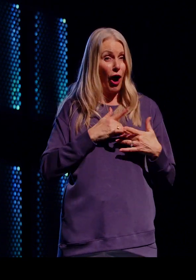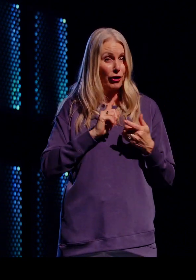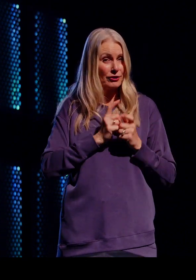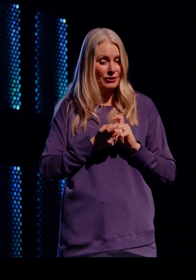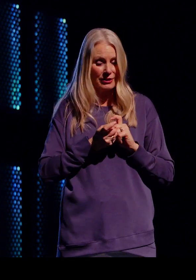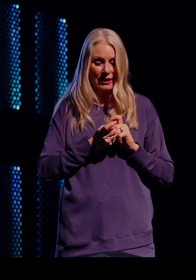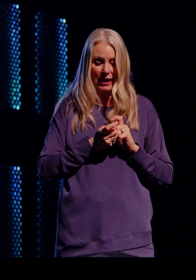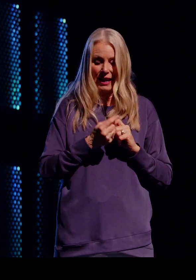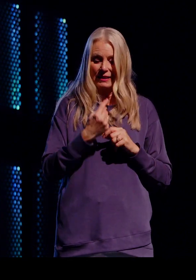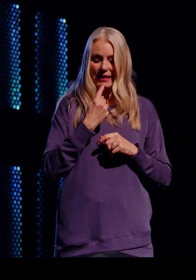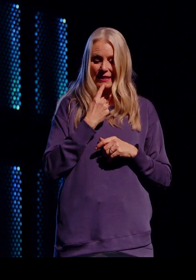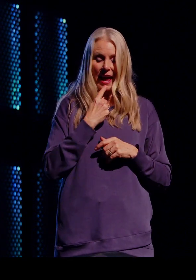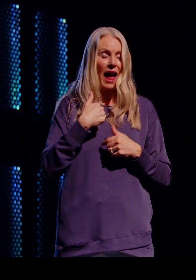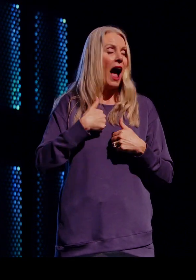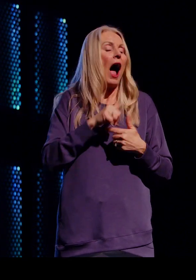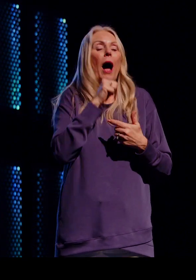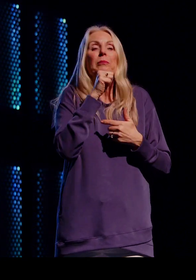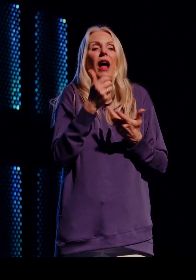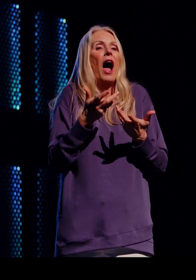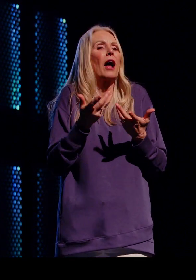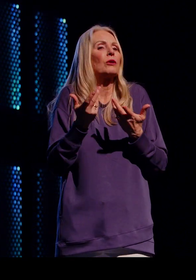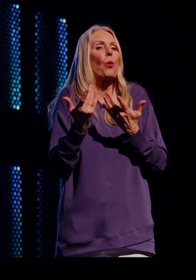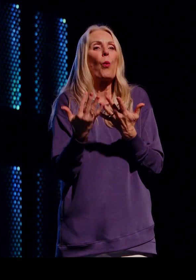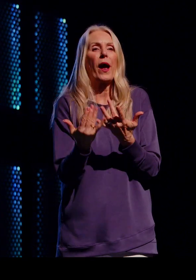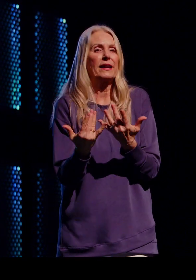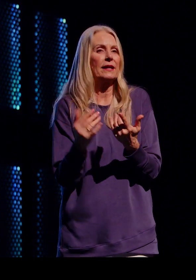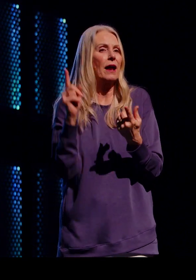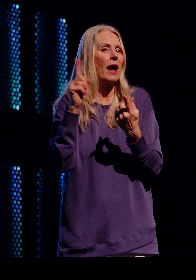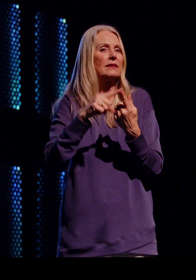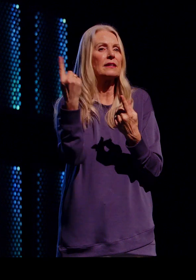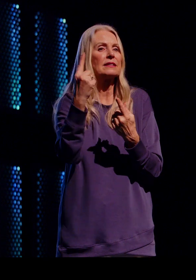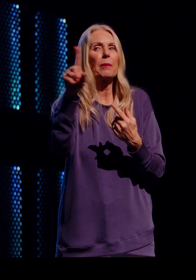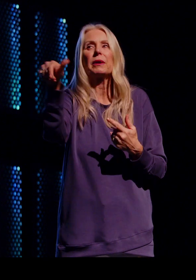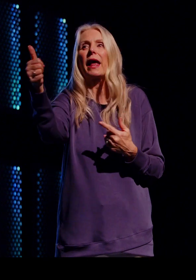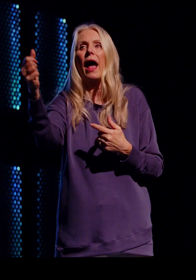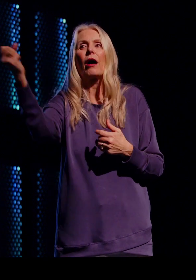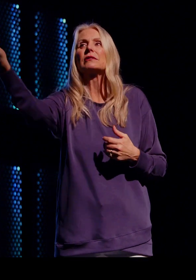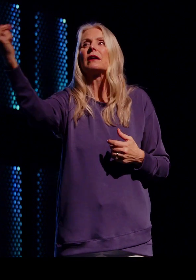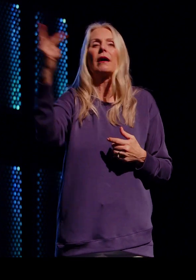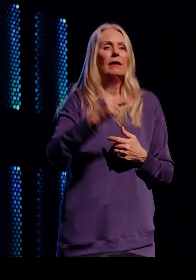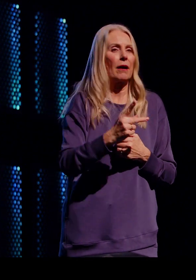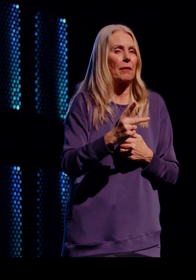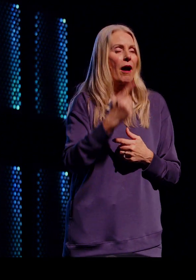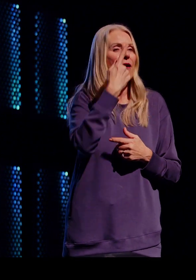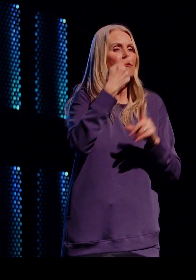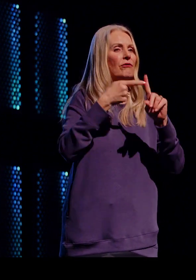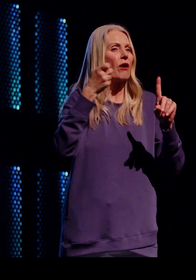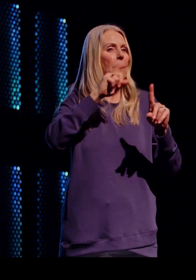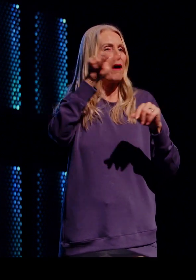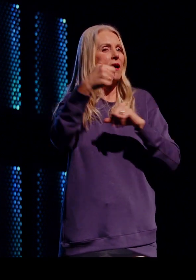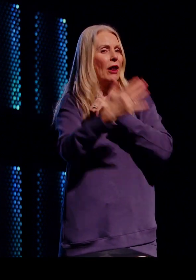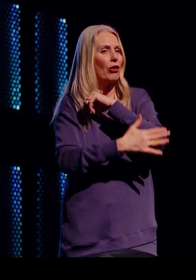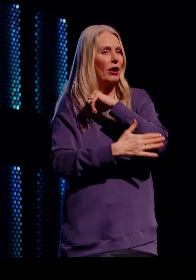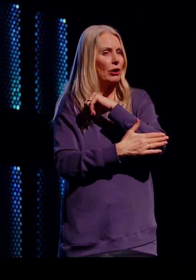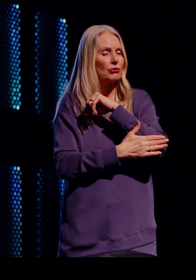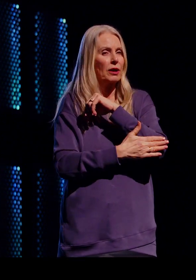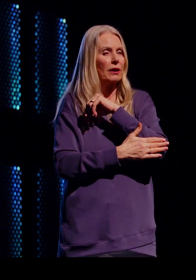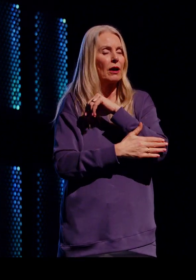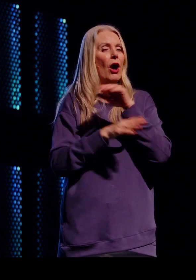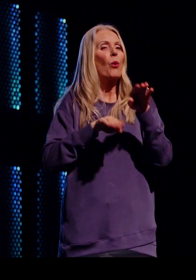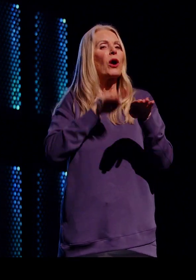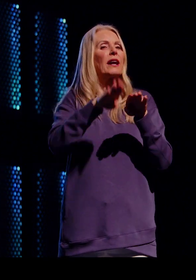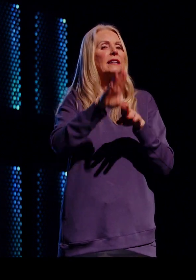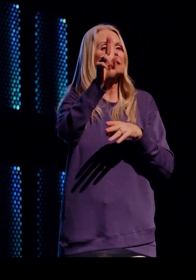say, you know what, I'm not gonna wait until somebody comes from another country to start helping my people. I think you guys have